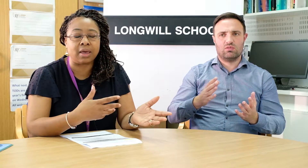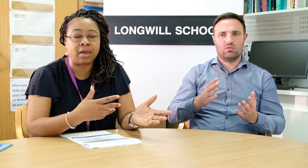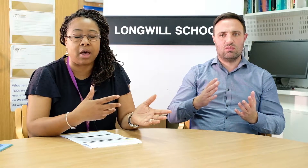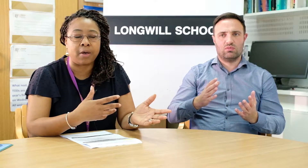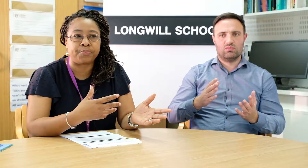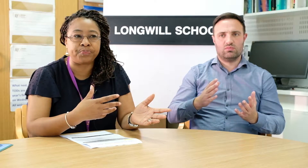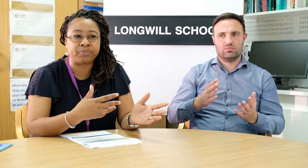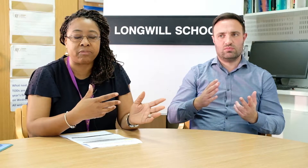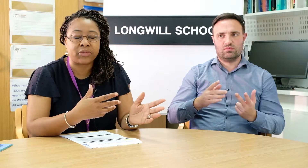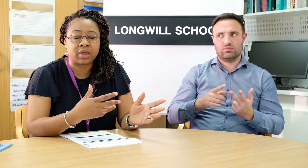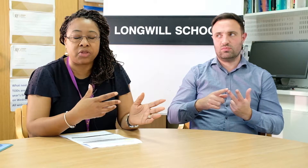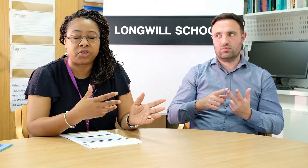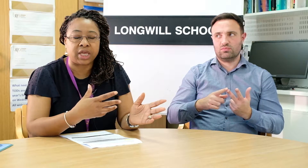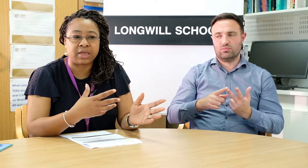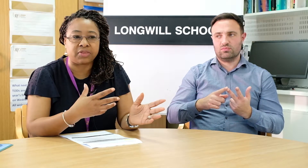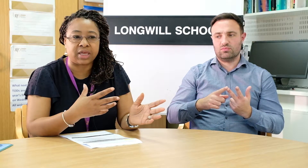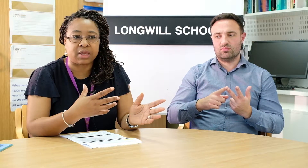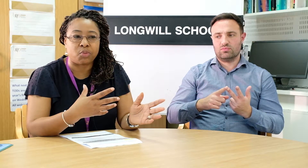take